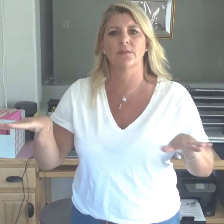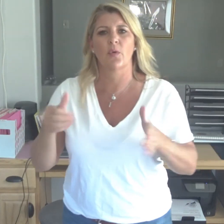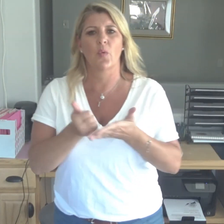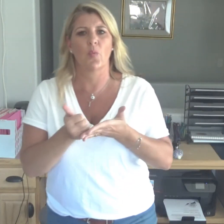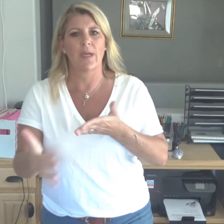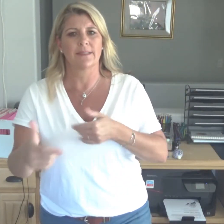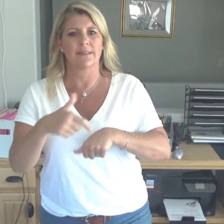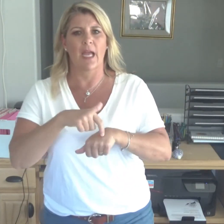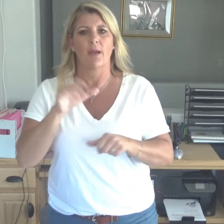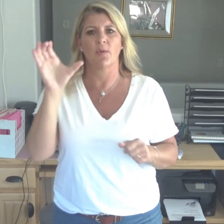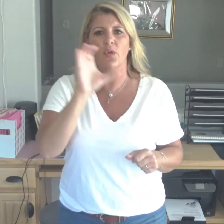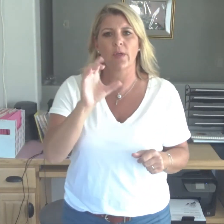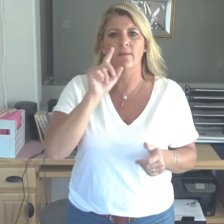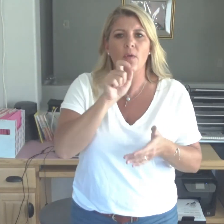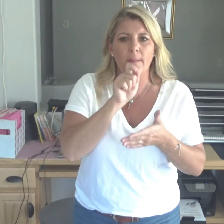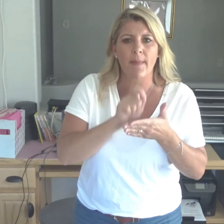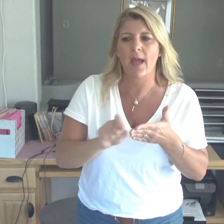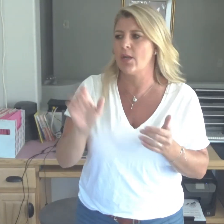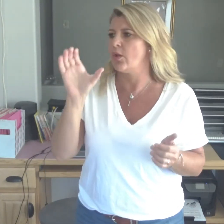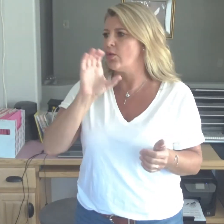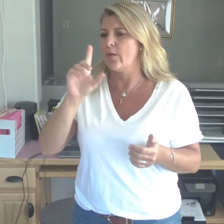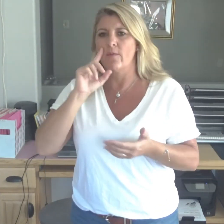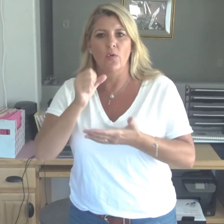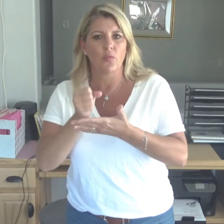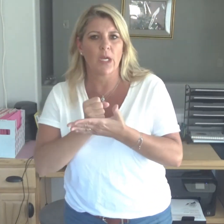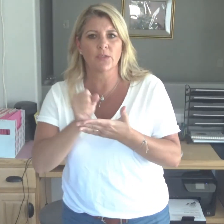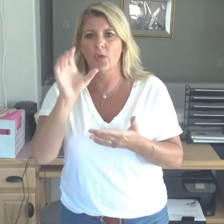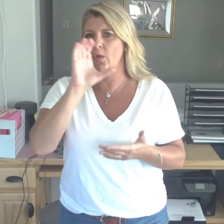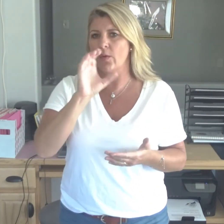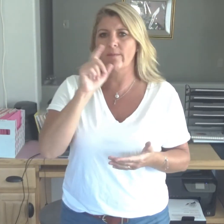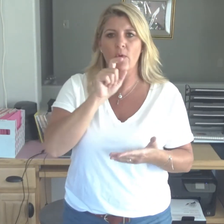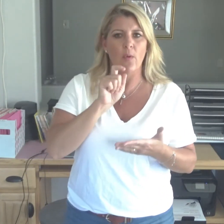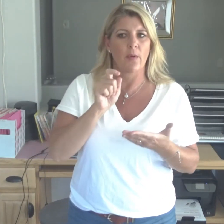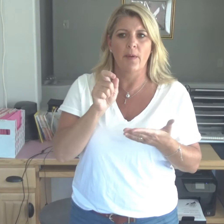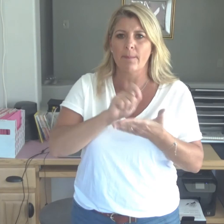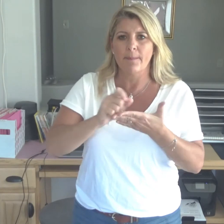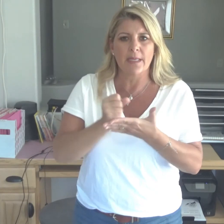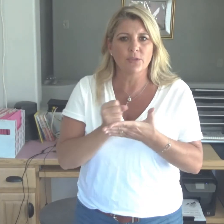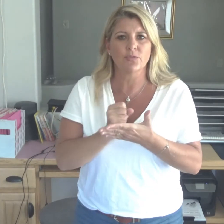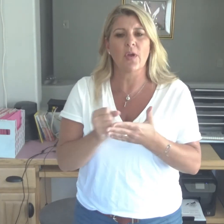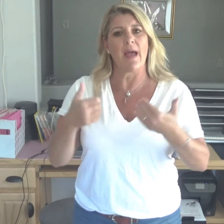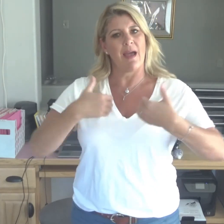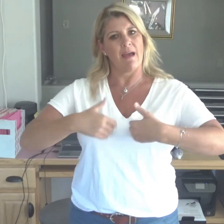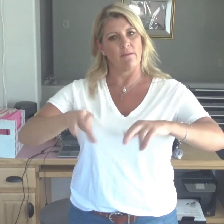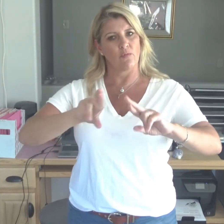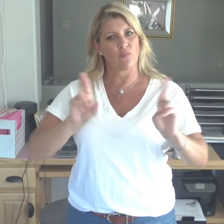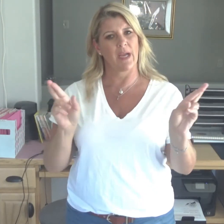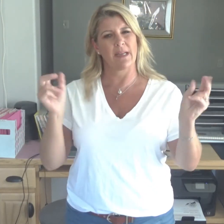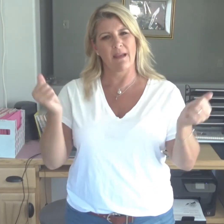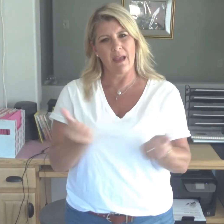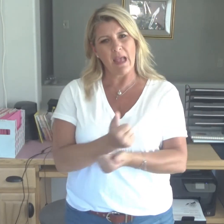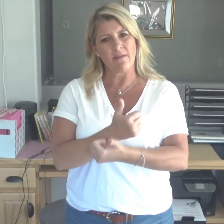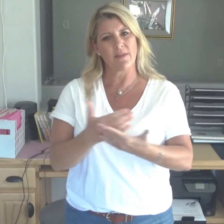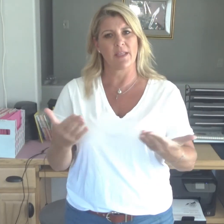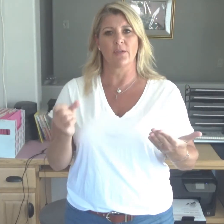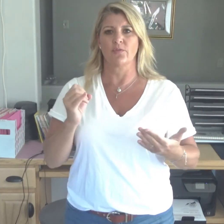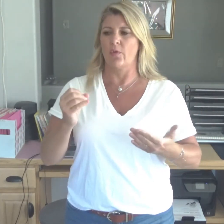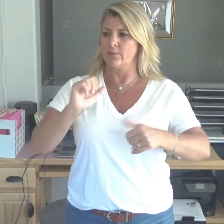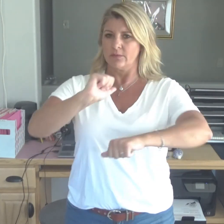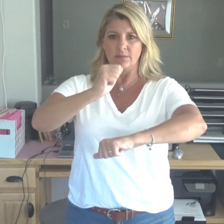You have your essentials. So your kids are not wasting time looking for a pen, looking for an eraser, looking for a pencil. You have everything